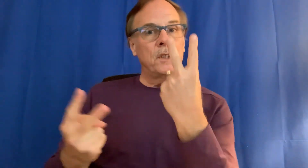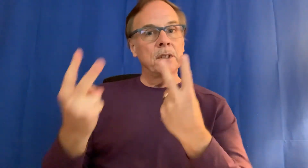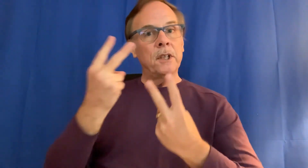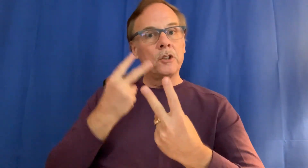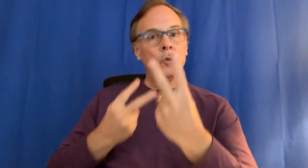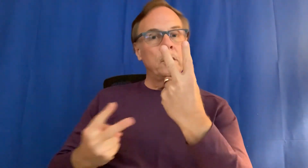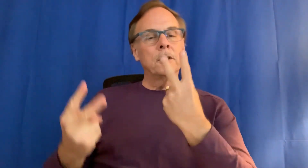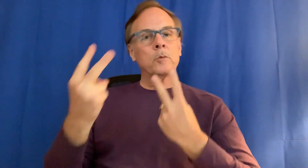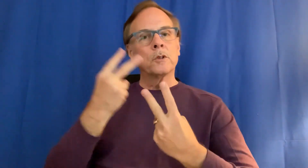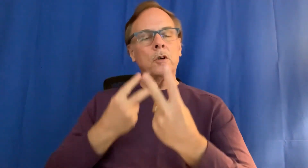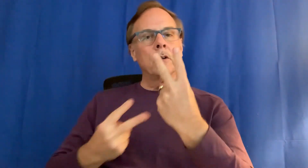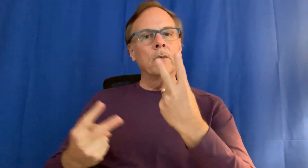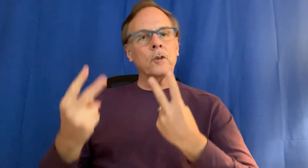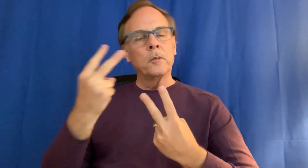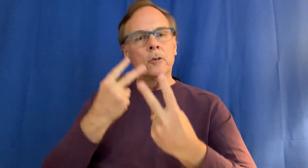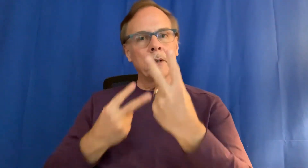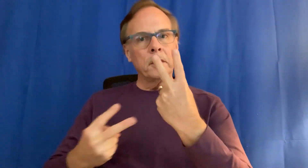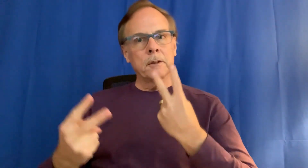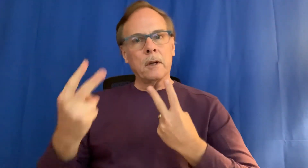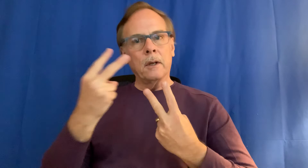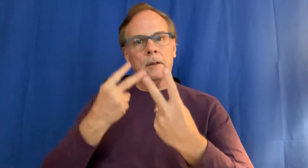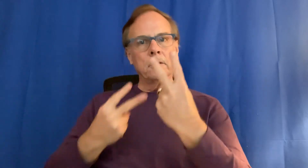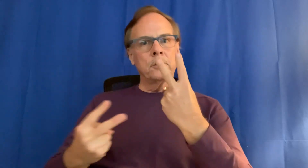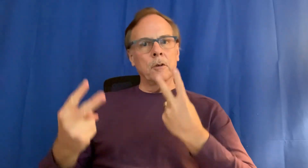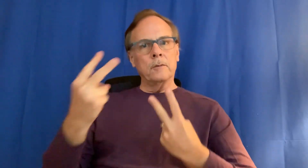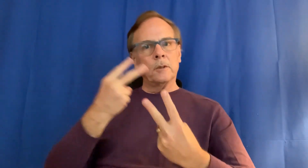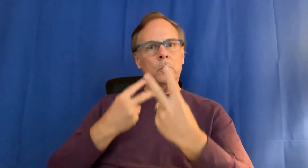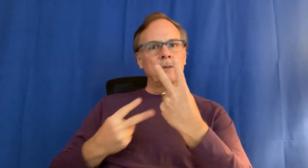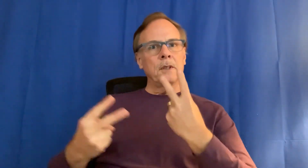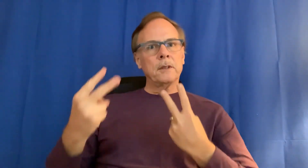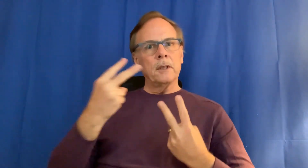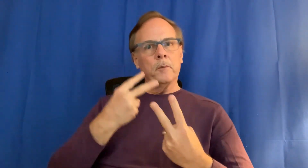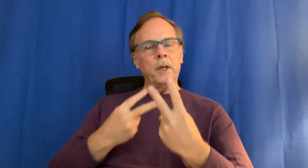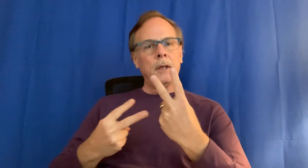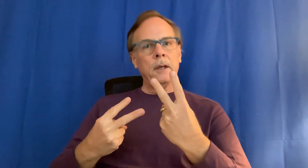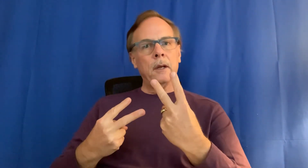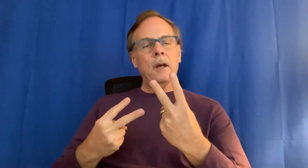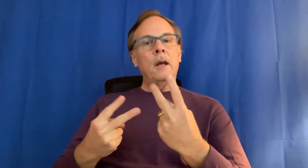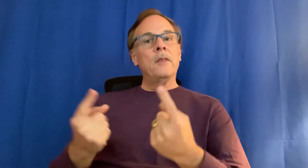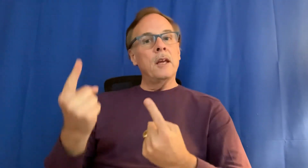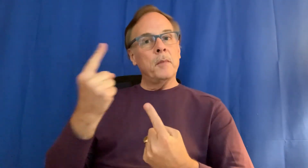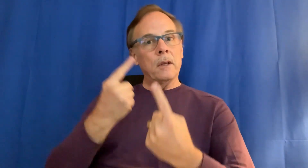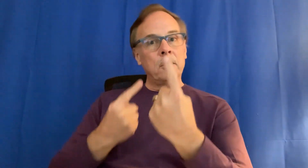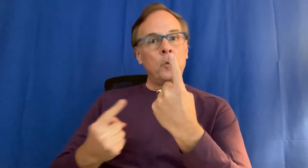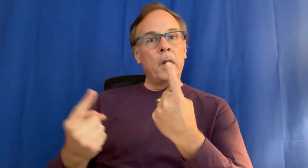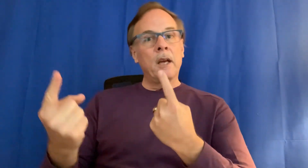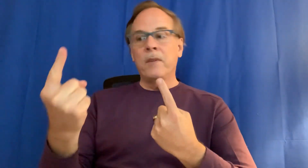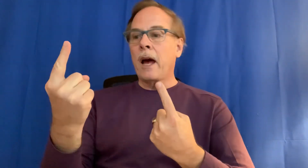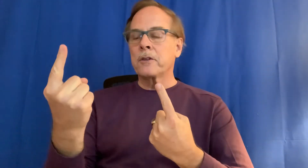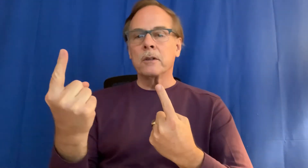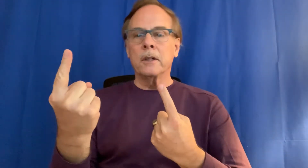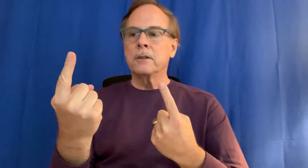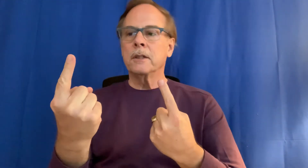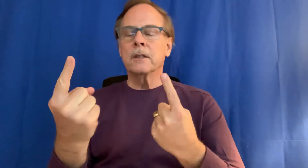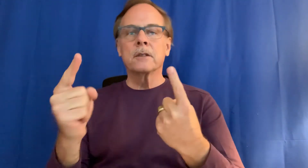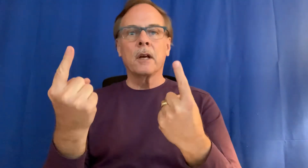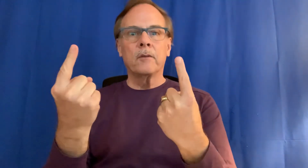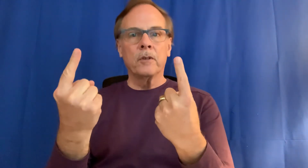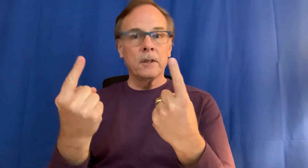visiting you, this is what's called a verb agreement sign. So if someone's visiting me, you may have actually see the sign for this, and it